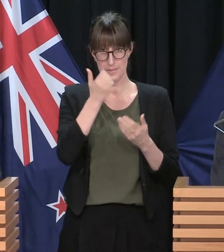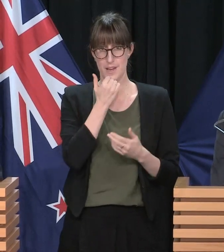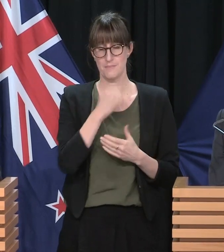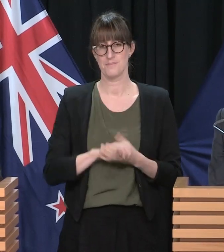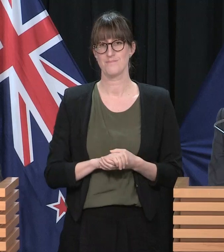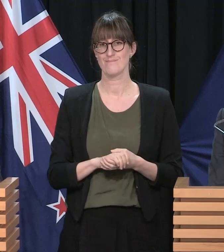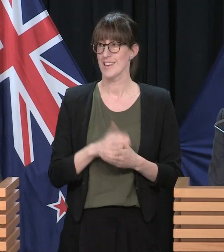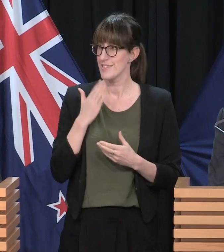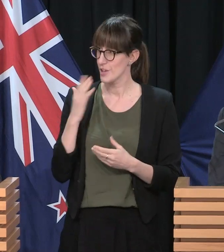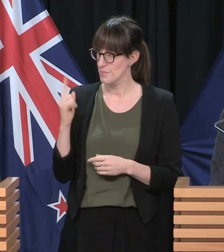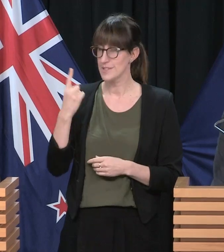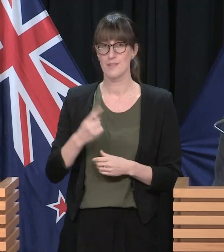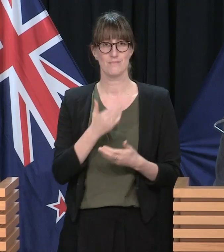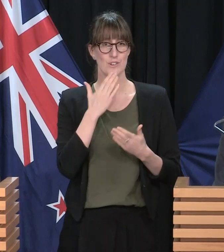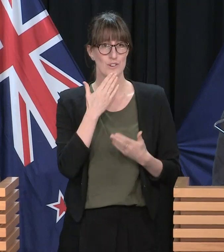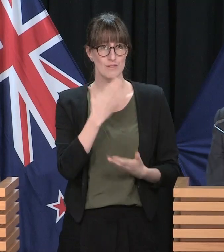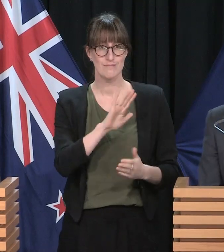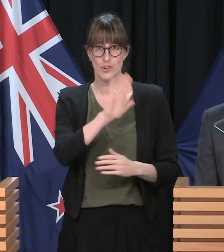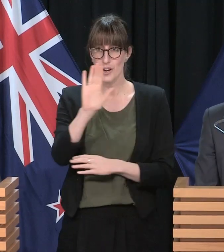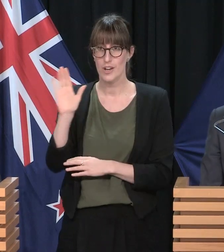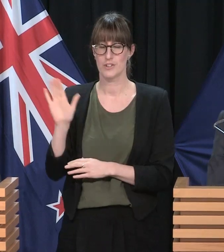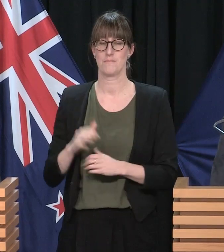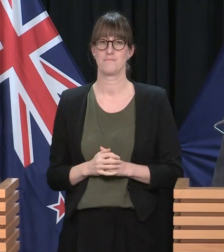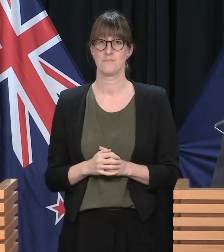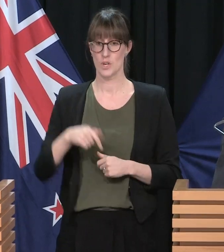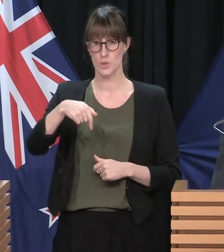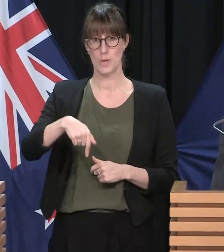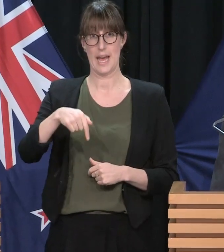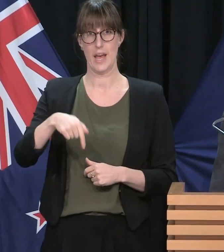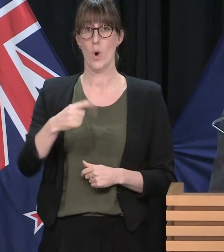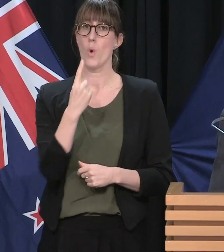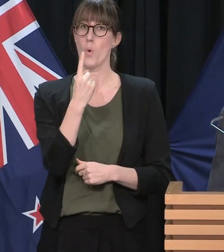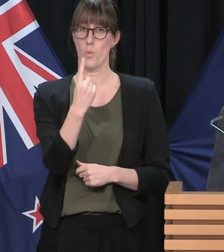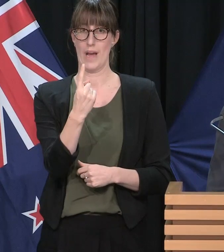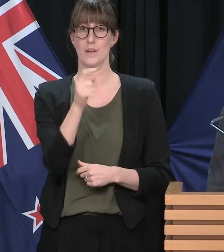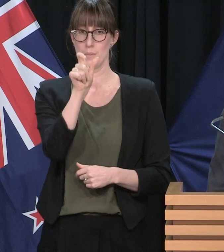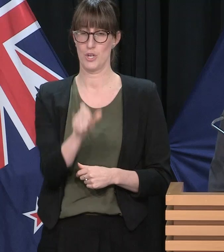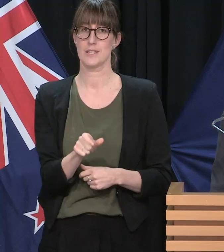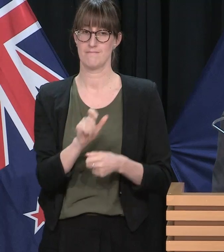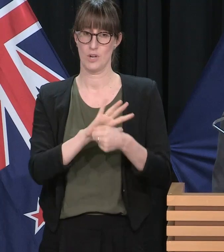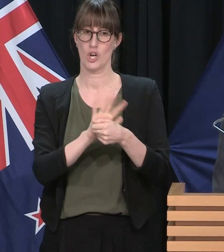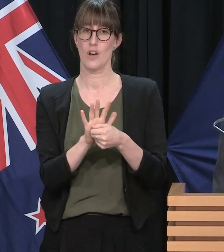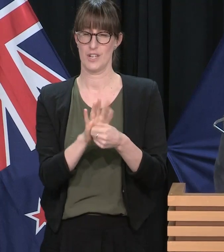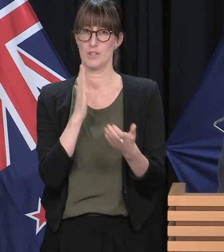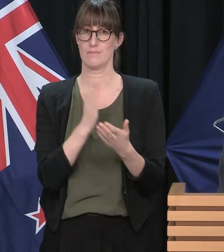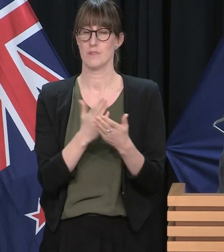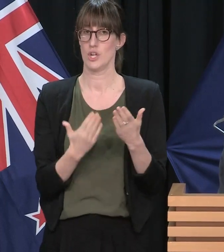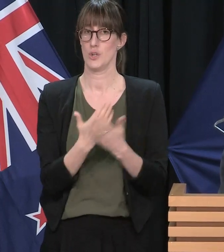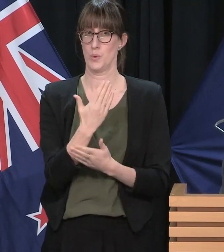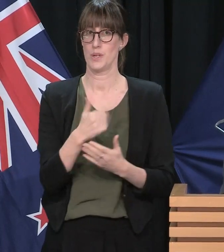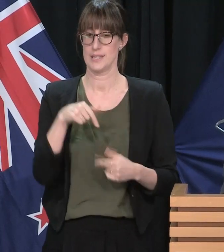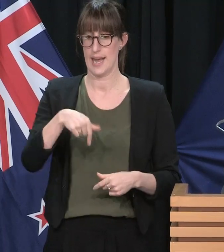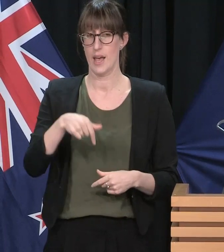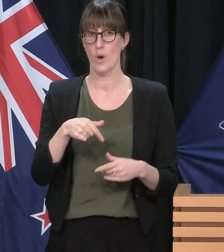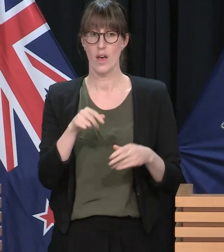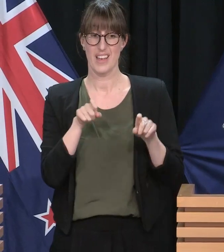katoa. Today, there's just one new case of COVID-19 to report, and this case is in managed isolation. It's now